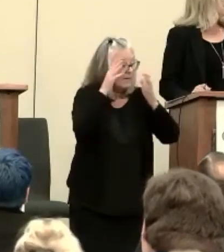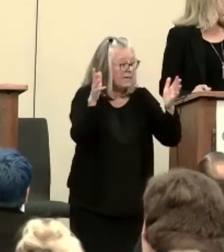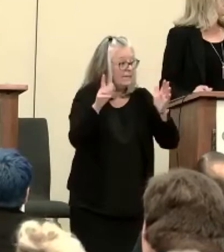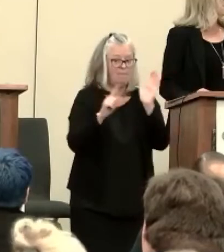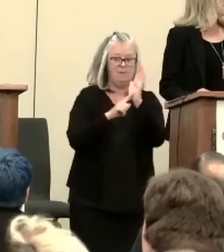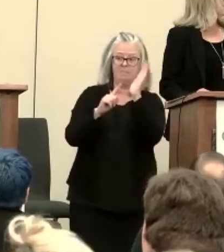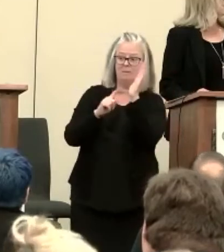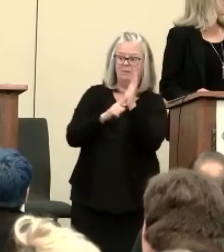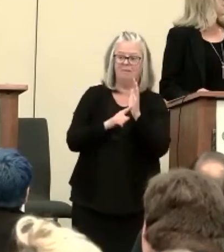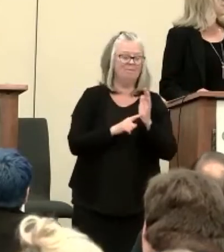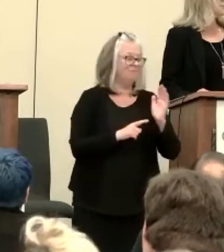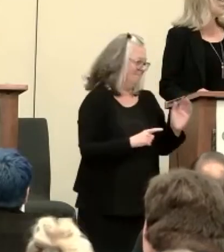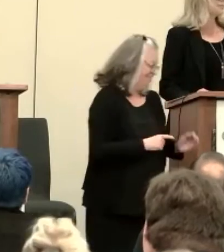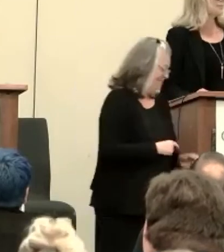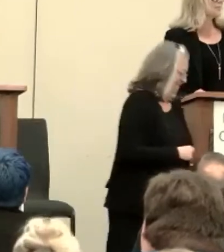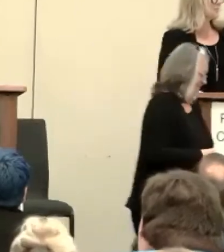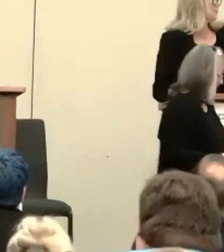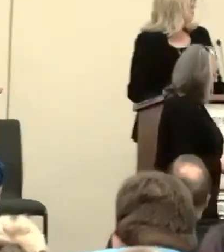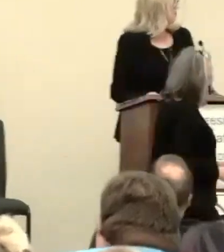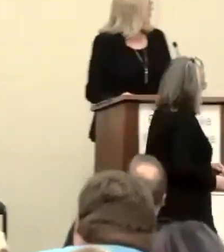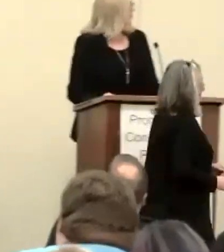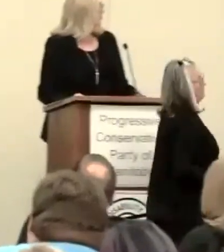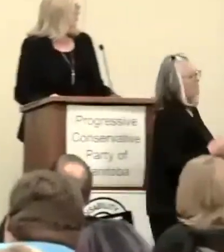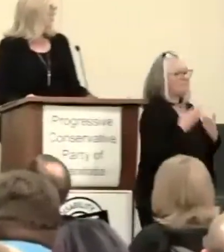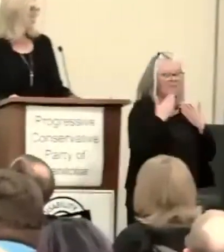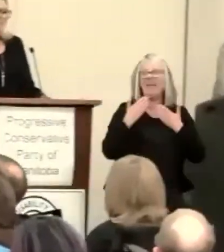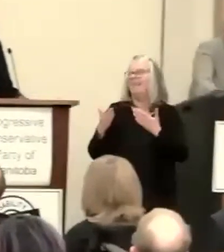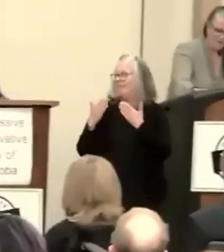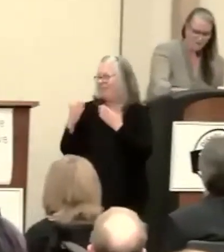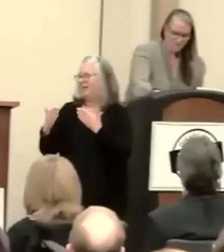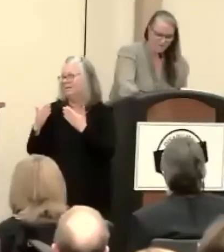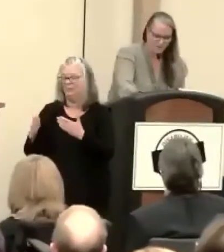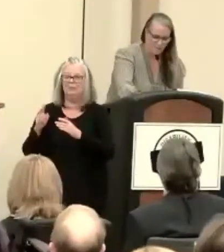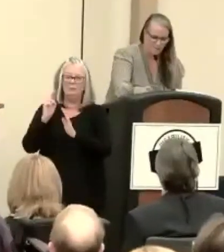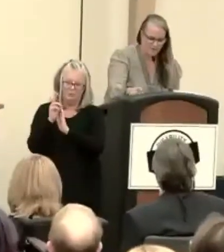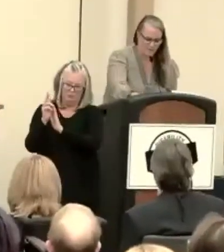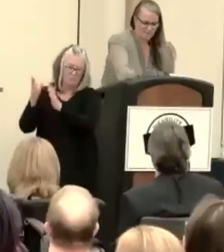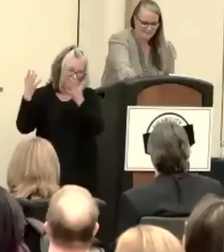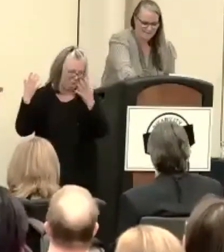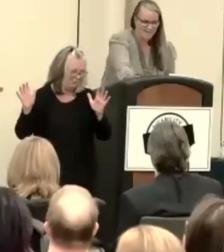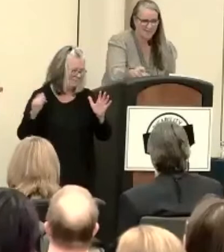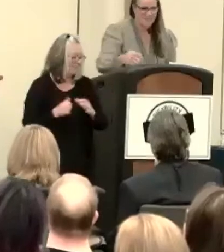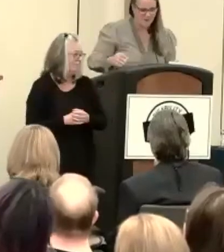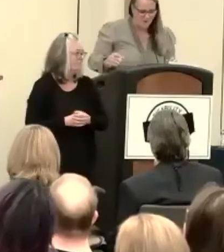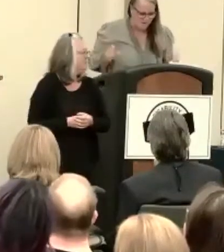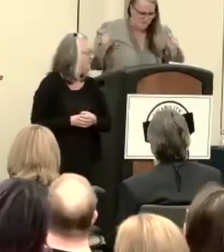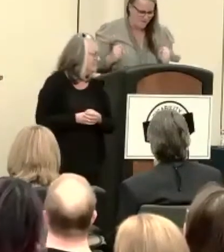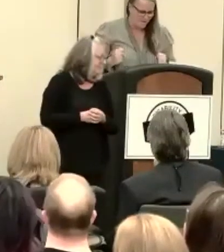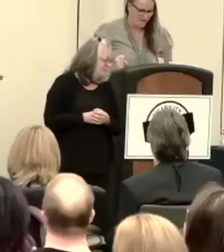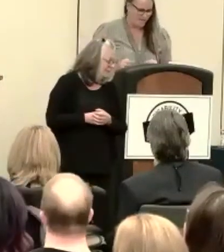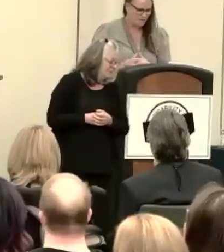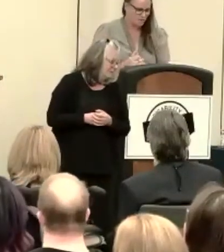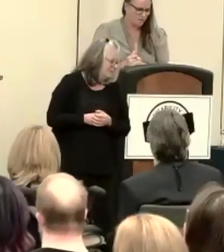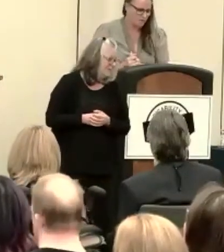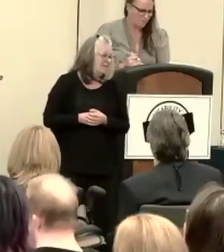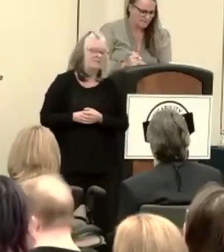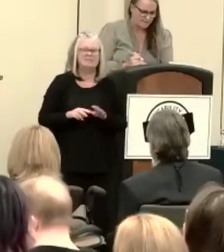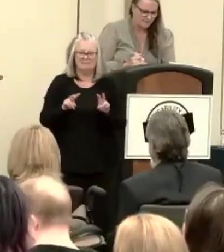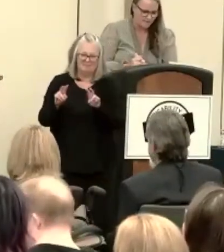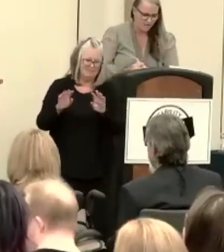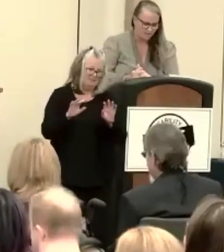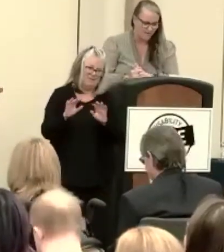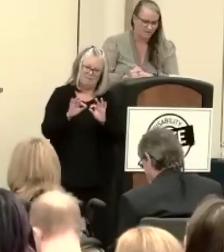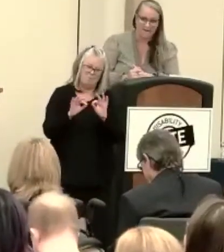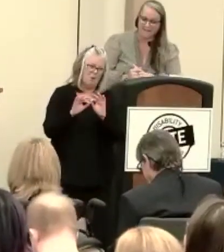Thank you, Nahani Fontaine. That is the 2 minutes up. And I do have a stopwatch. I'm just letting everyone know and making sure we're